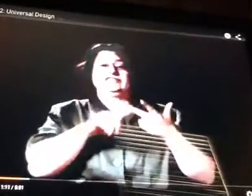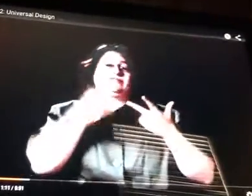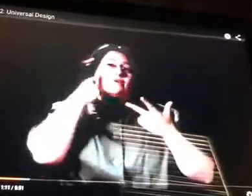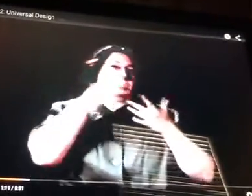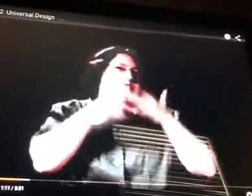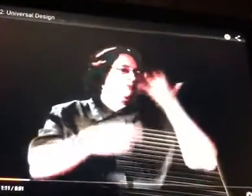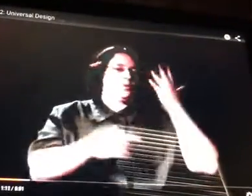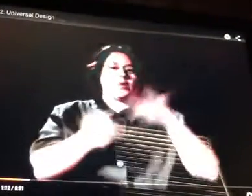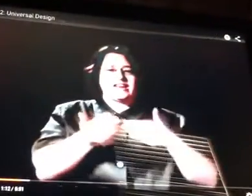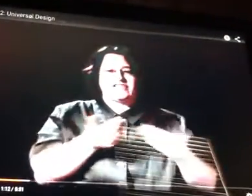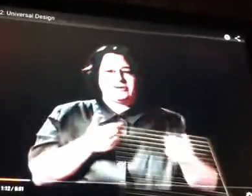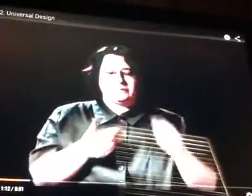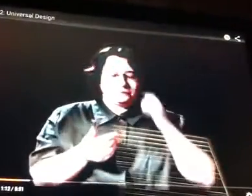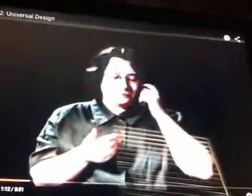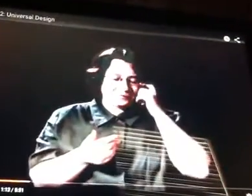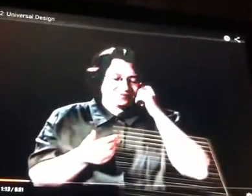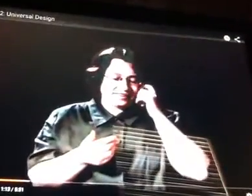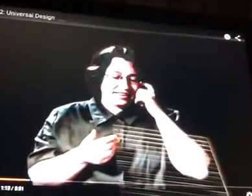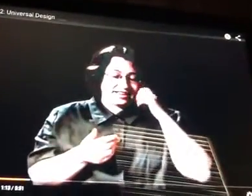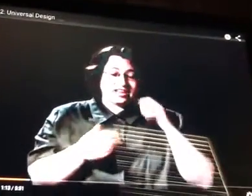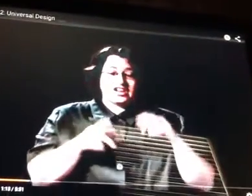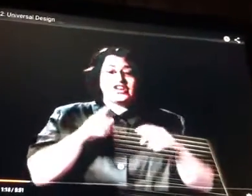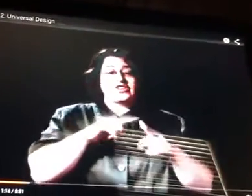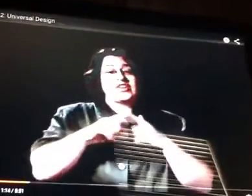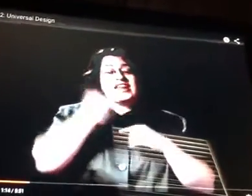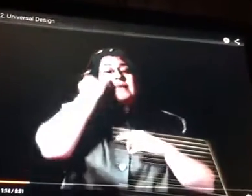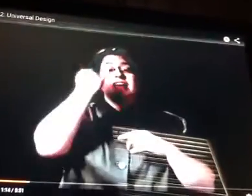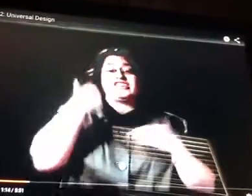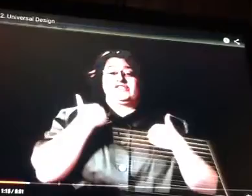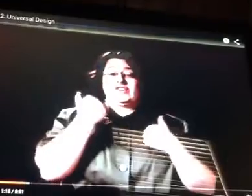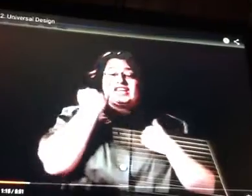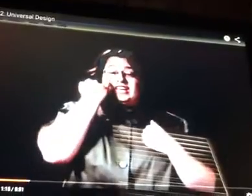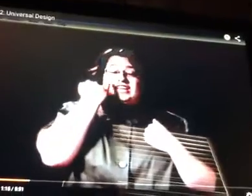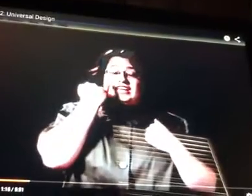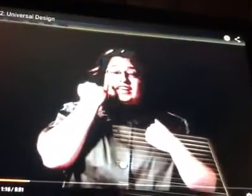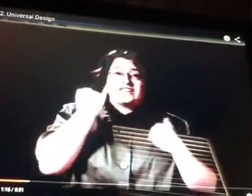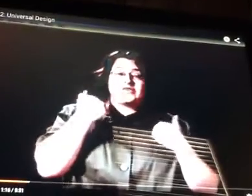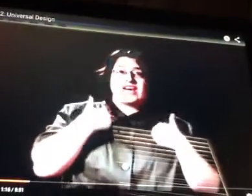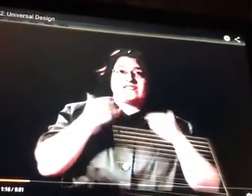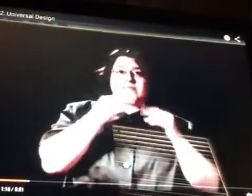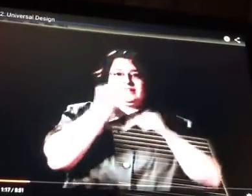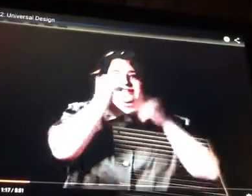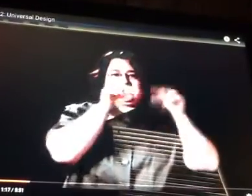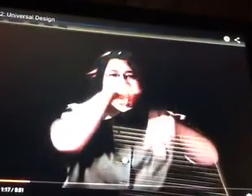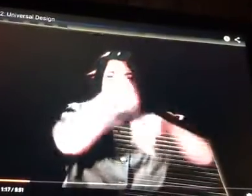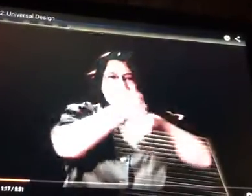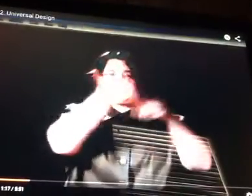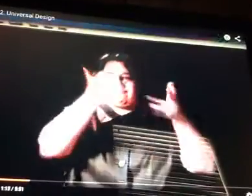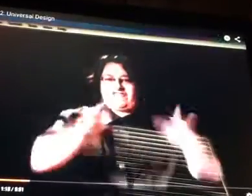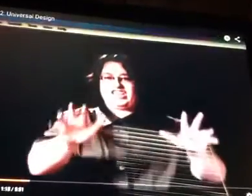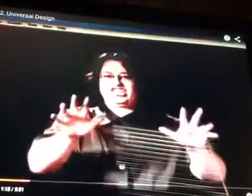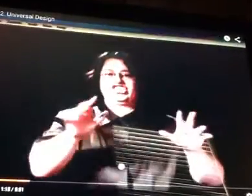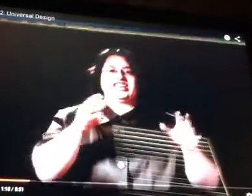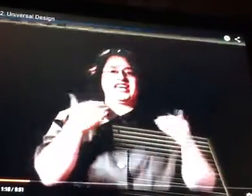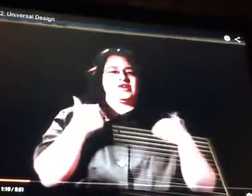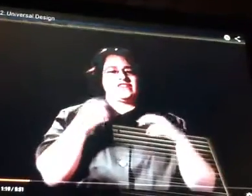that need handicap access to buildings, it's accessible. So if you have a building that